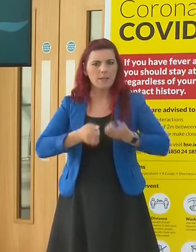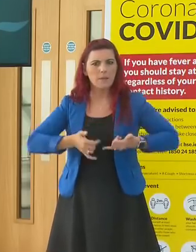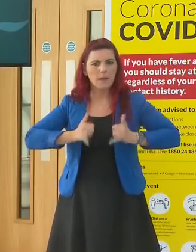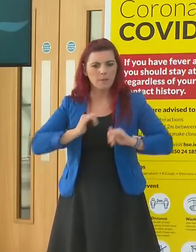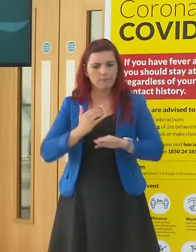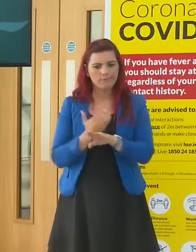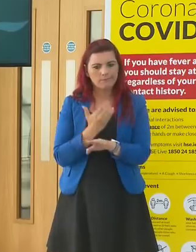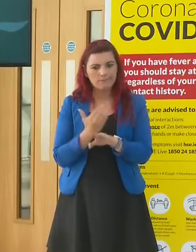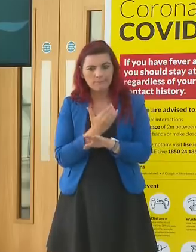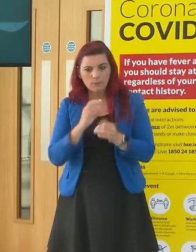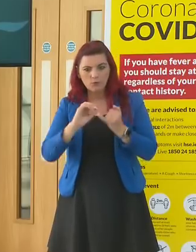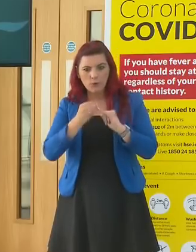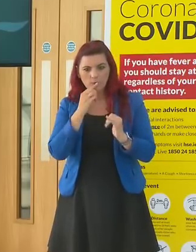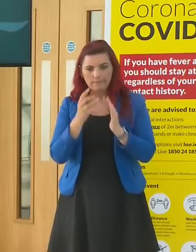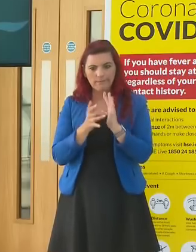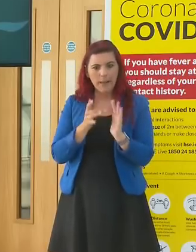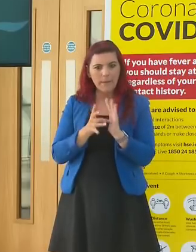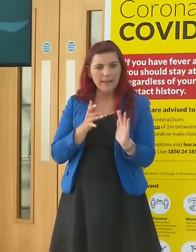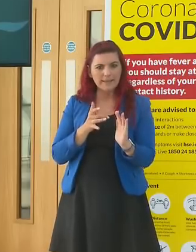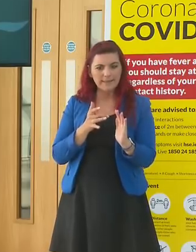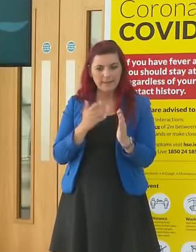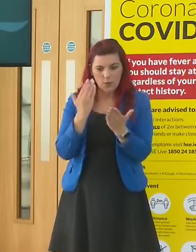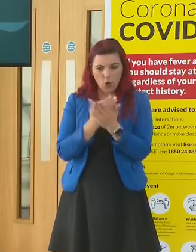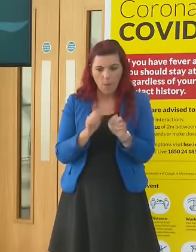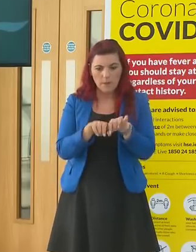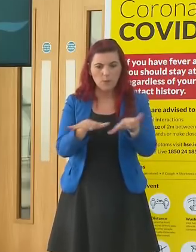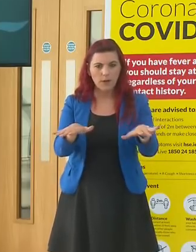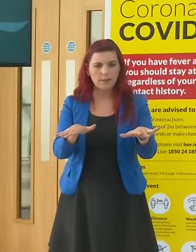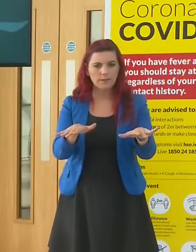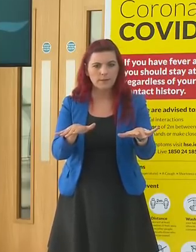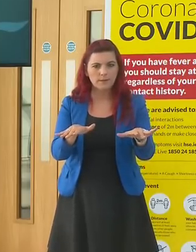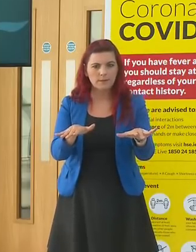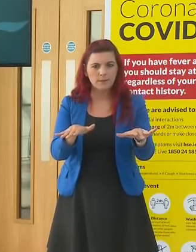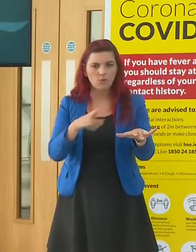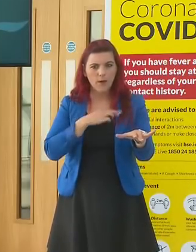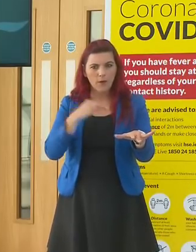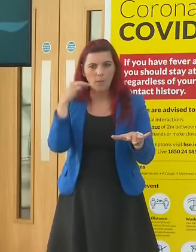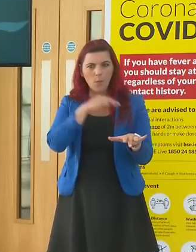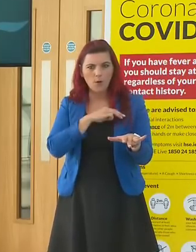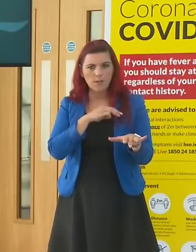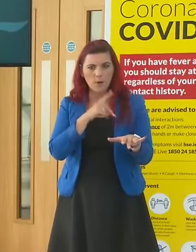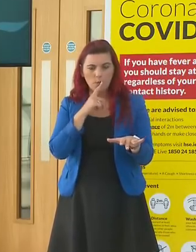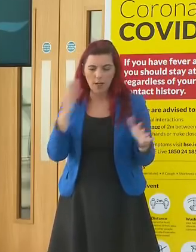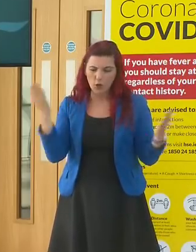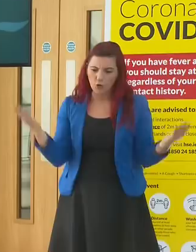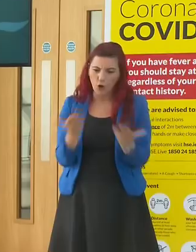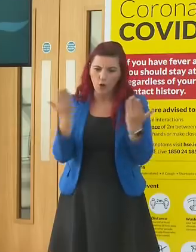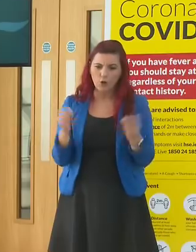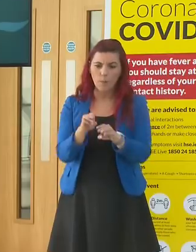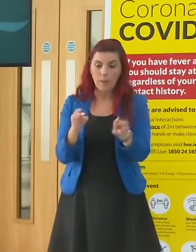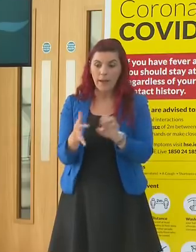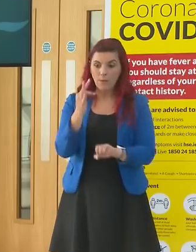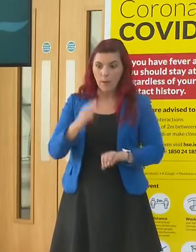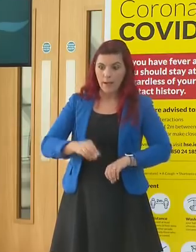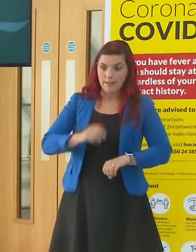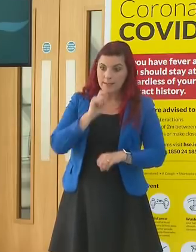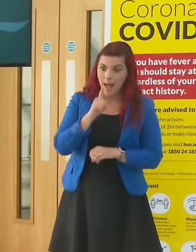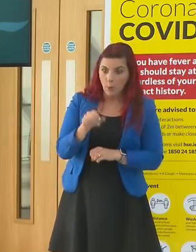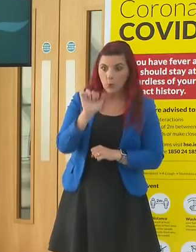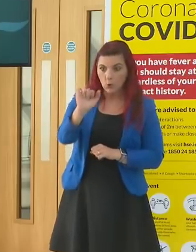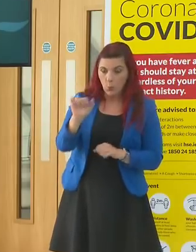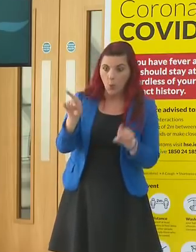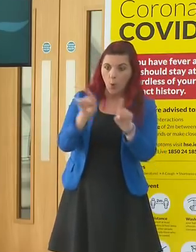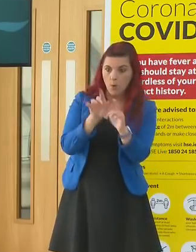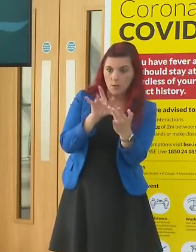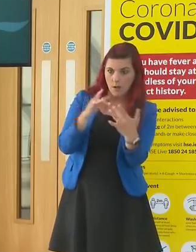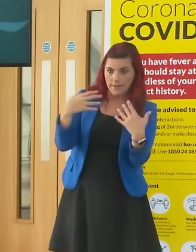to indeed to eliminate it. So we're putting a massive investment in this testing and tracing, and I really do urge the public to come forward in this.